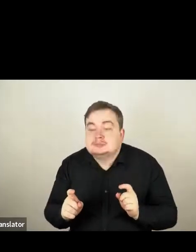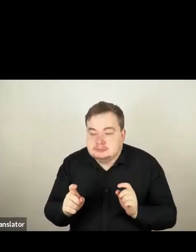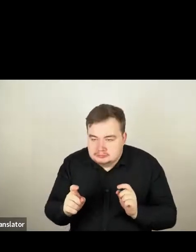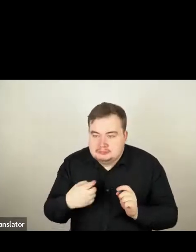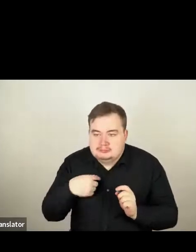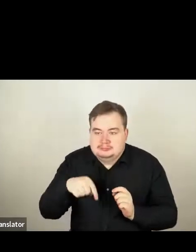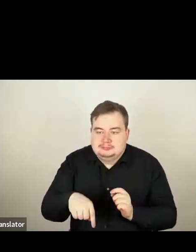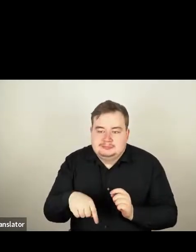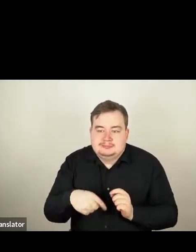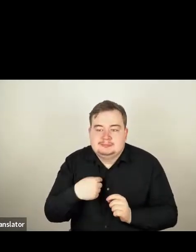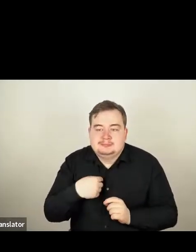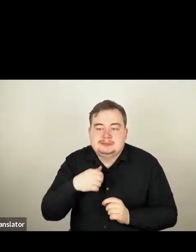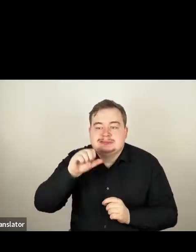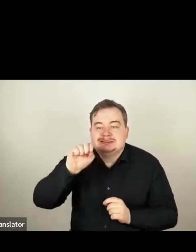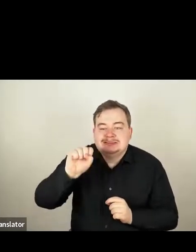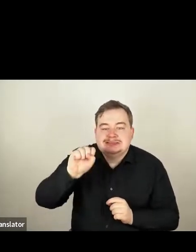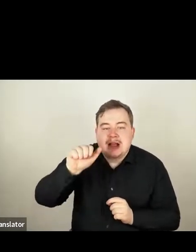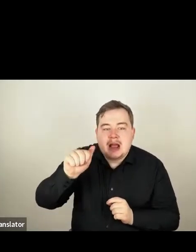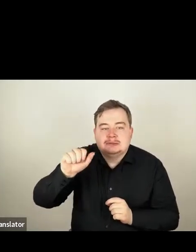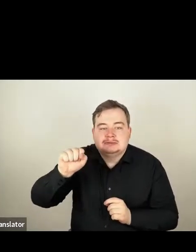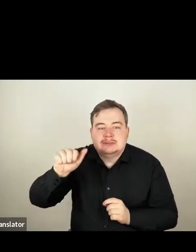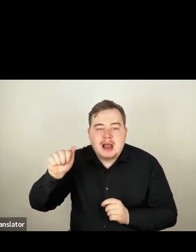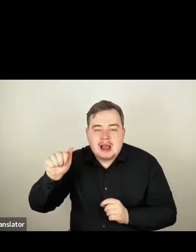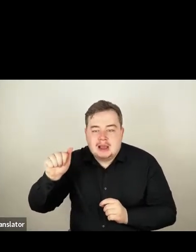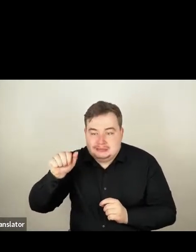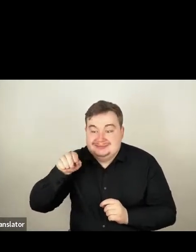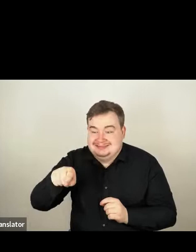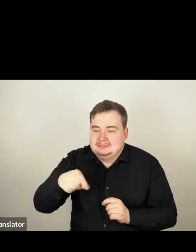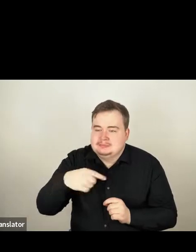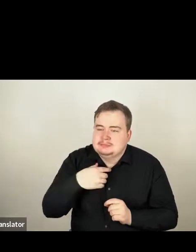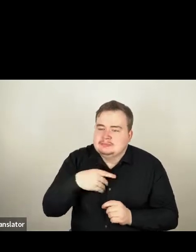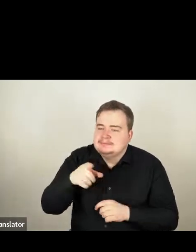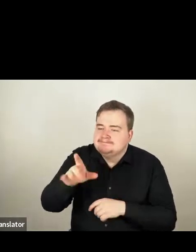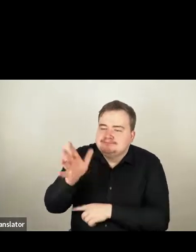who will give floor to our speakers for their